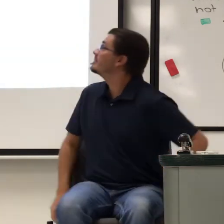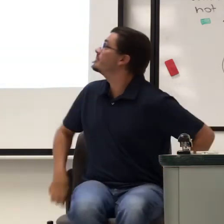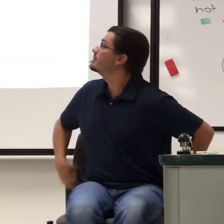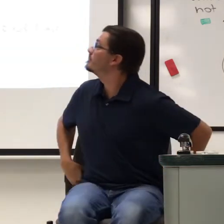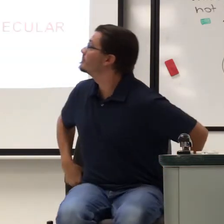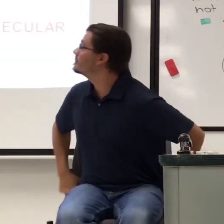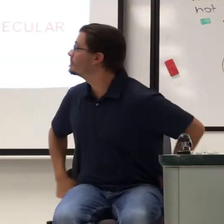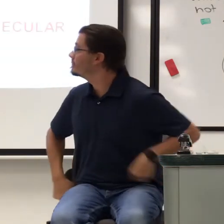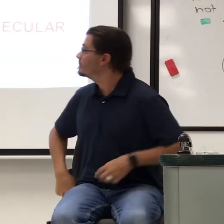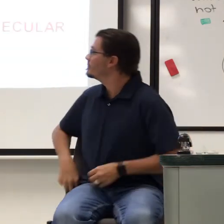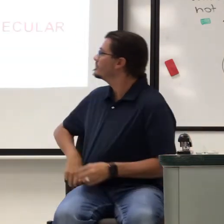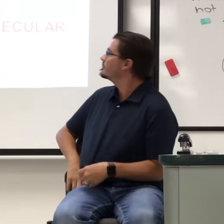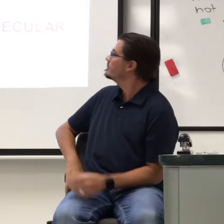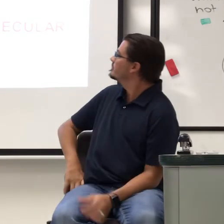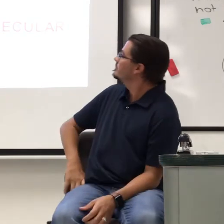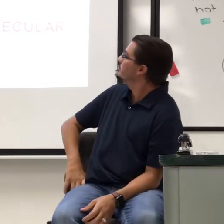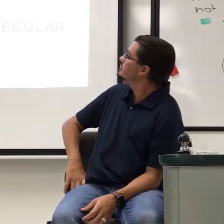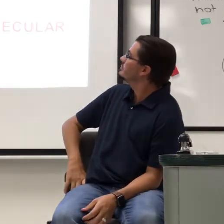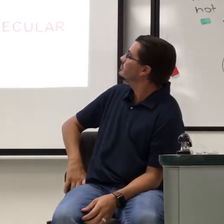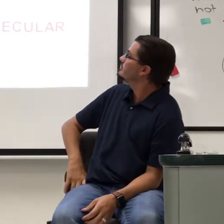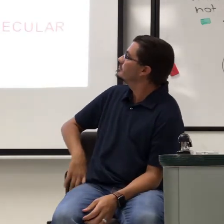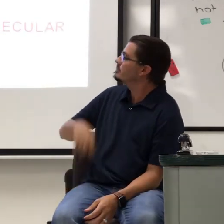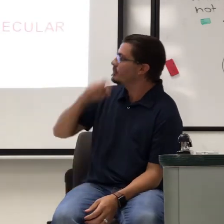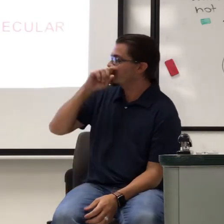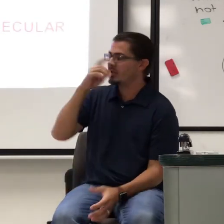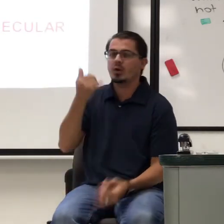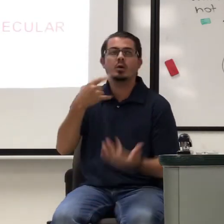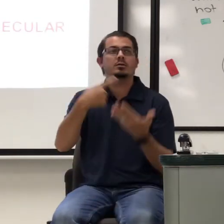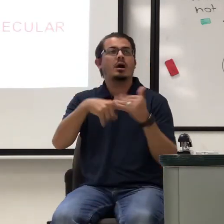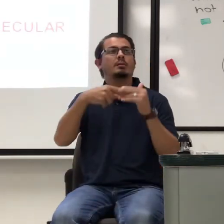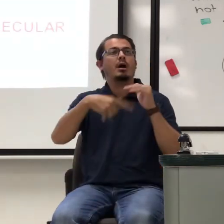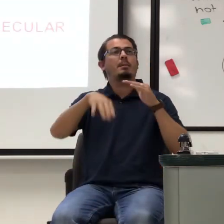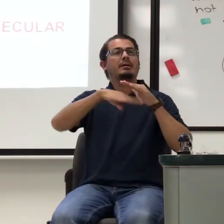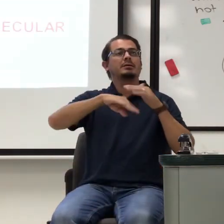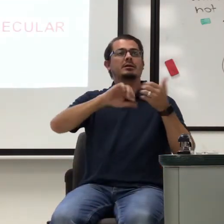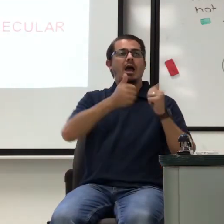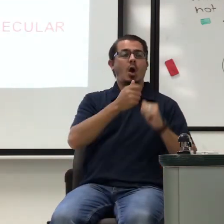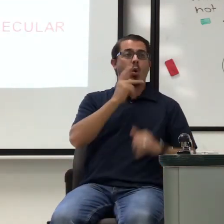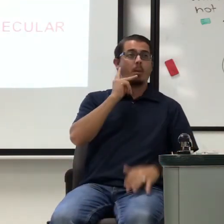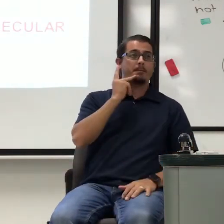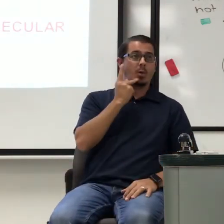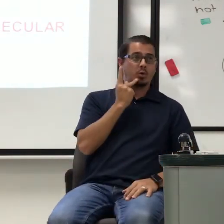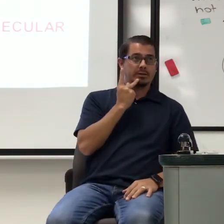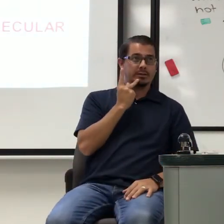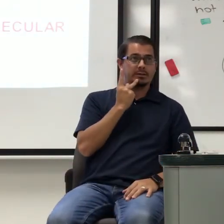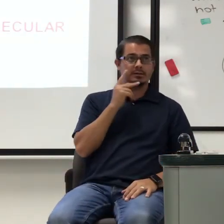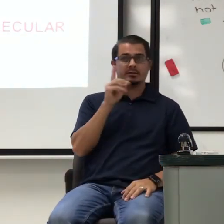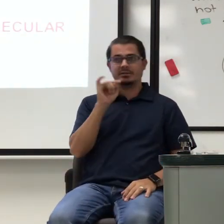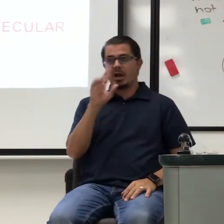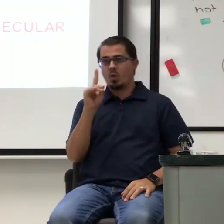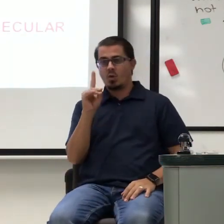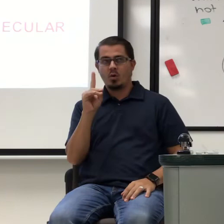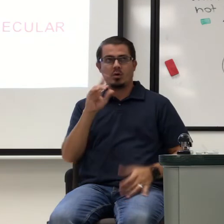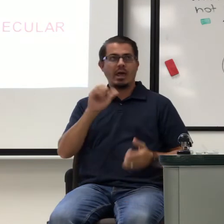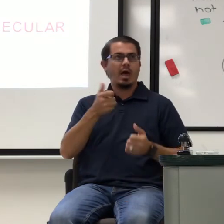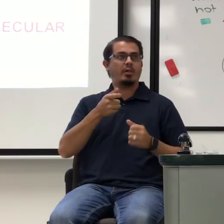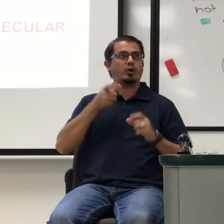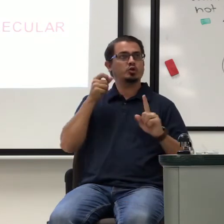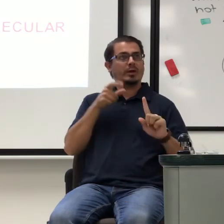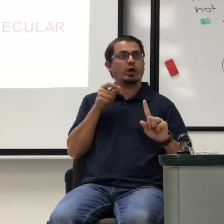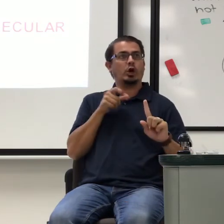But let's talk about generically how proteins, steroids, how they are